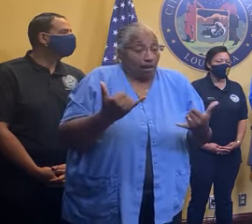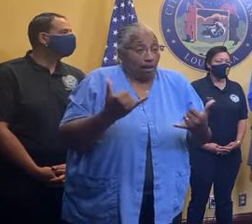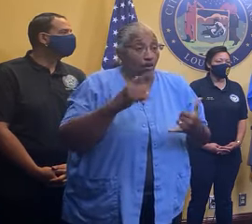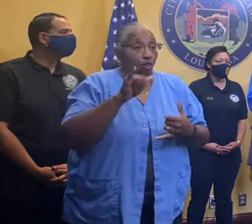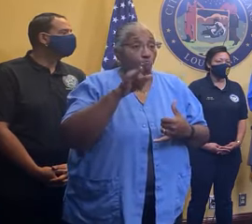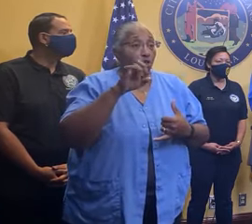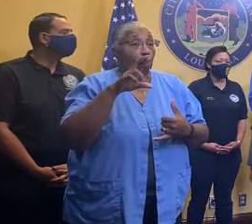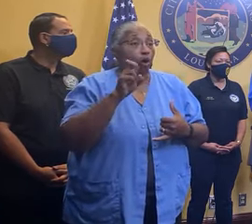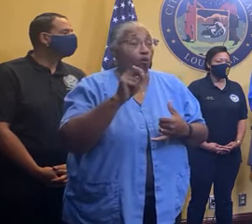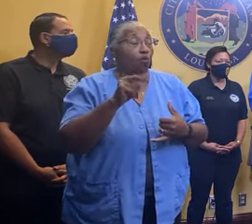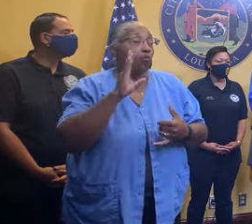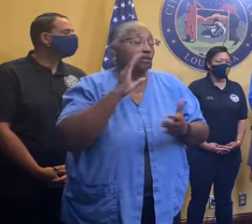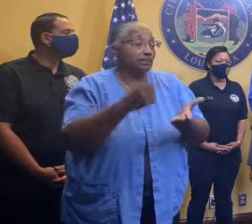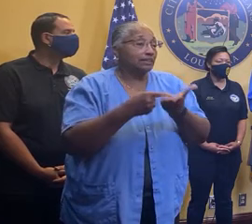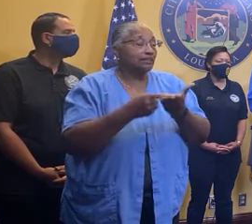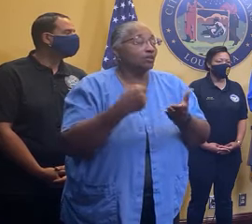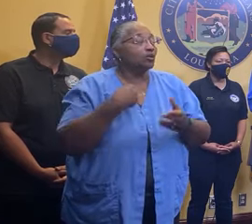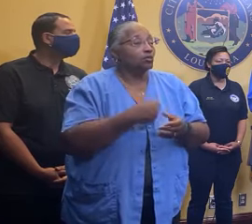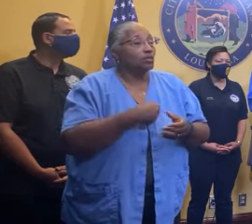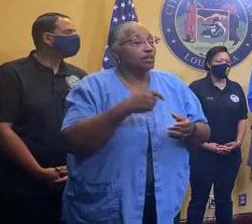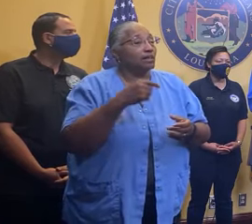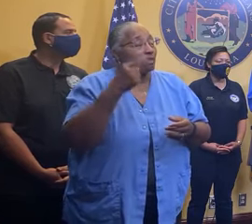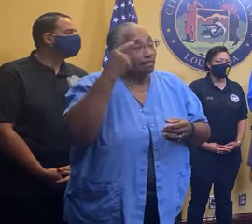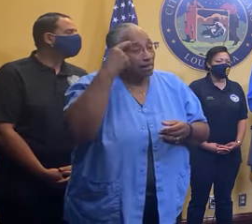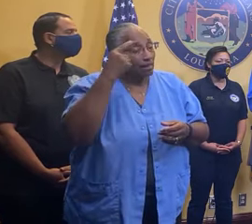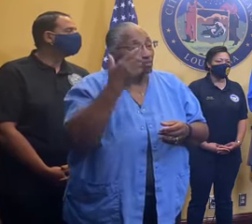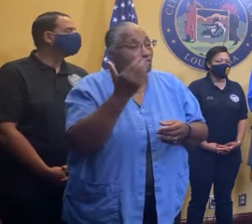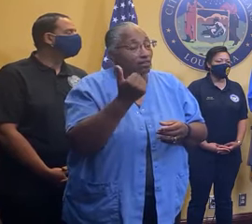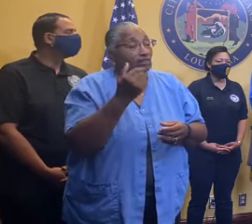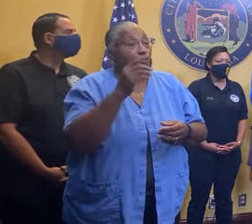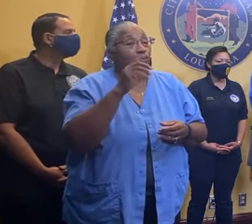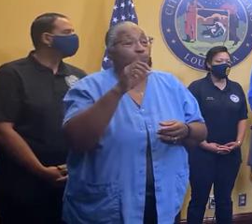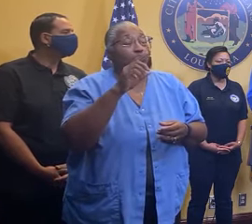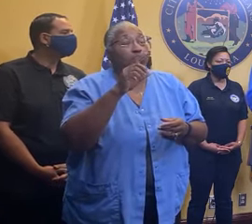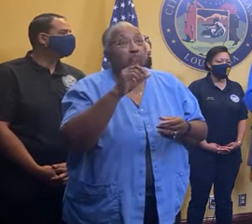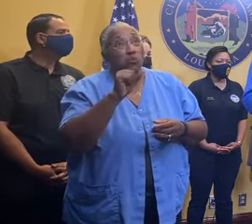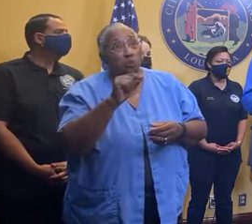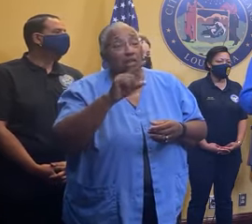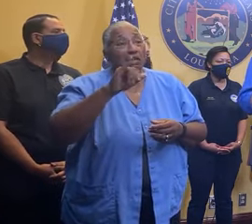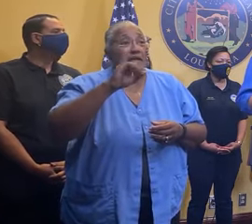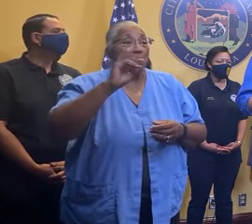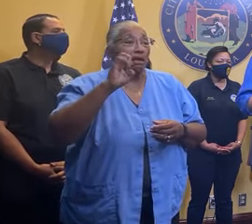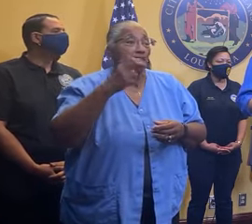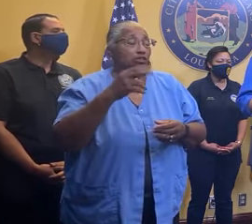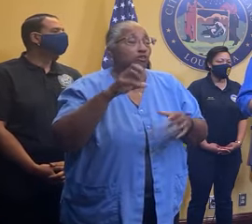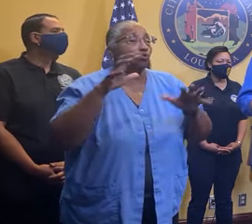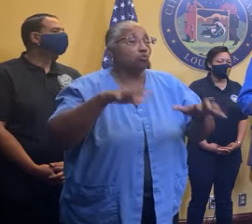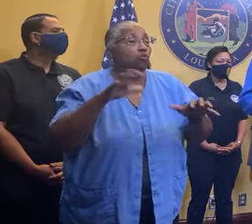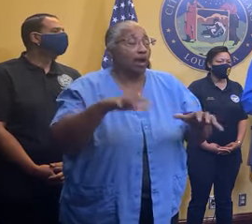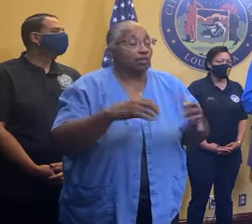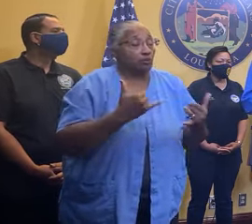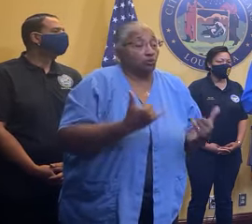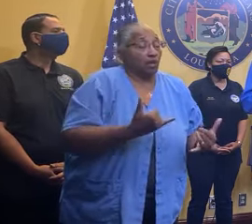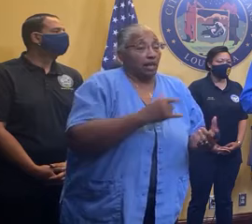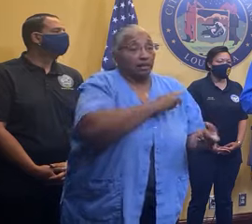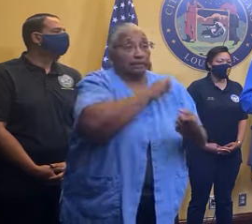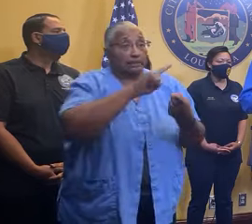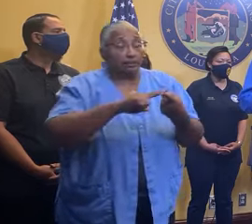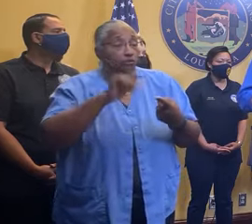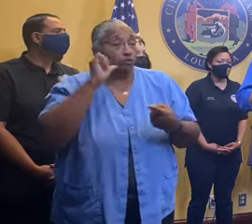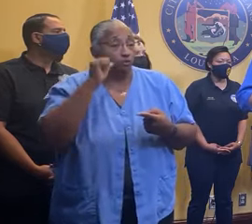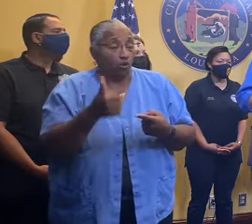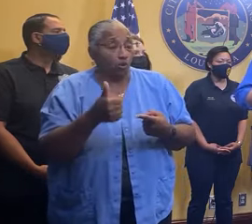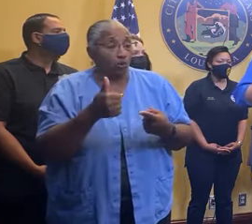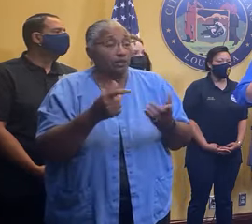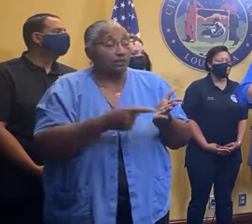will go over this, we're projected to potentially reach 15 to 20 inches of rain over the period of today and into tomorrow, at times exceeding